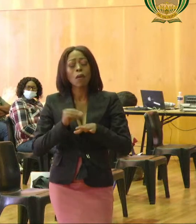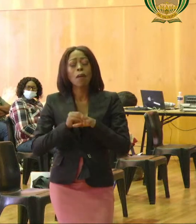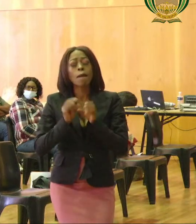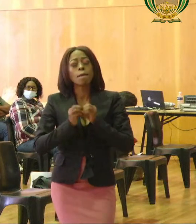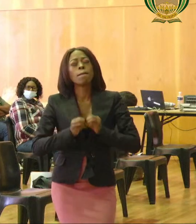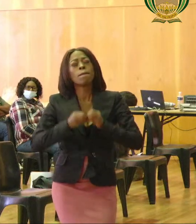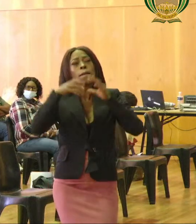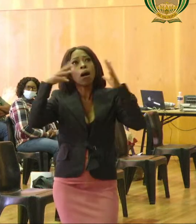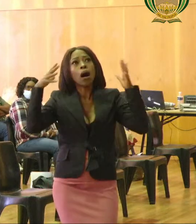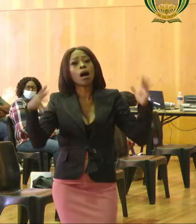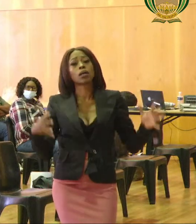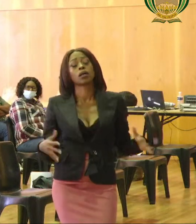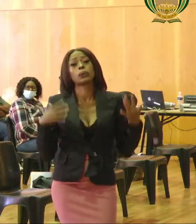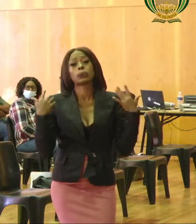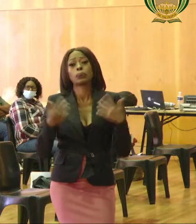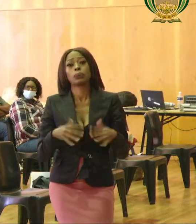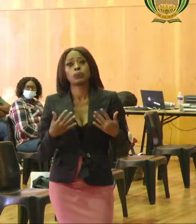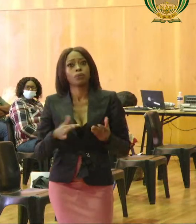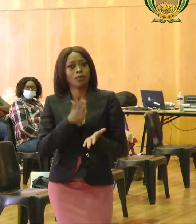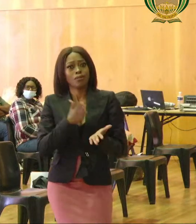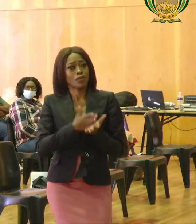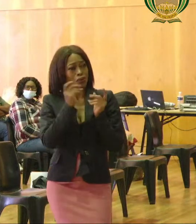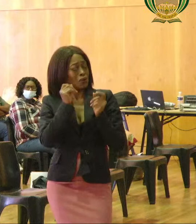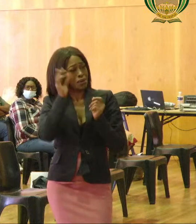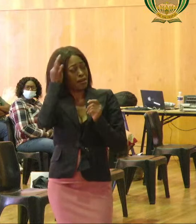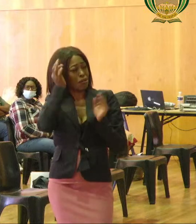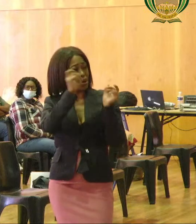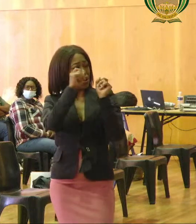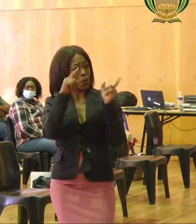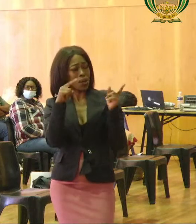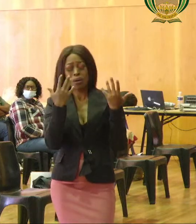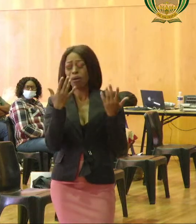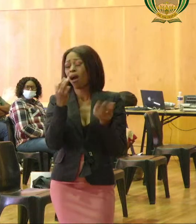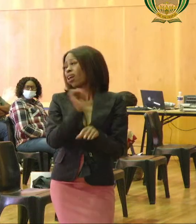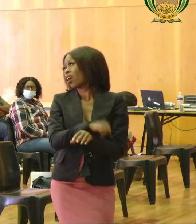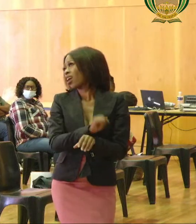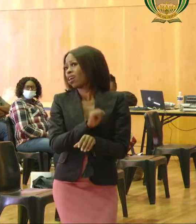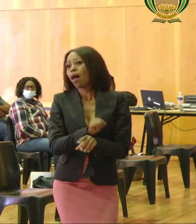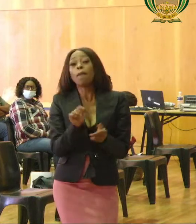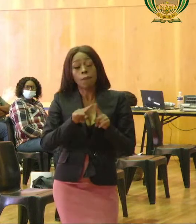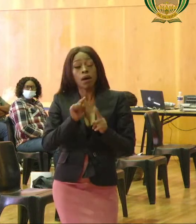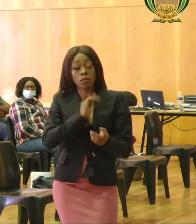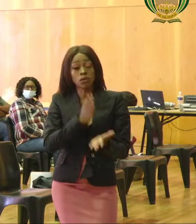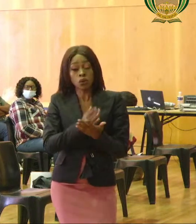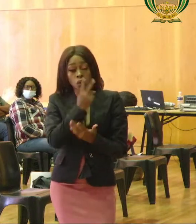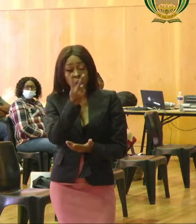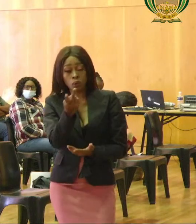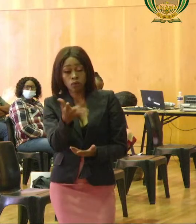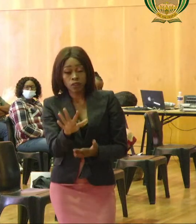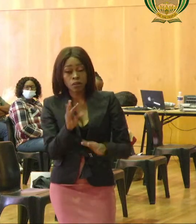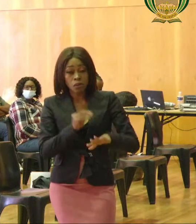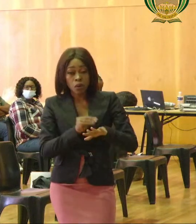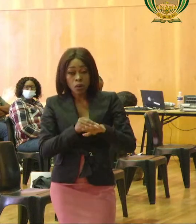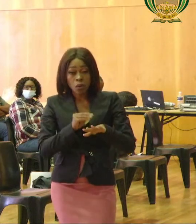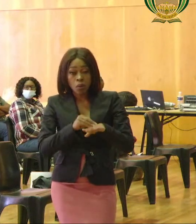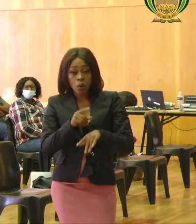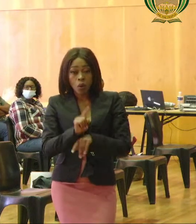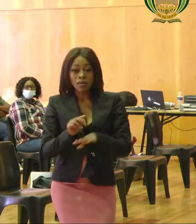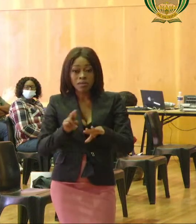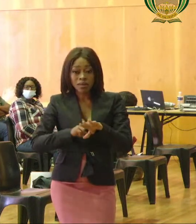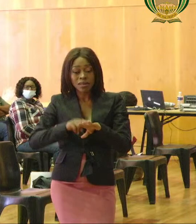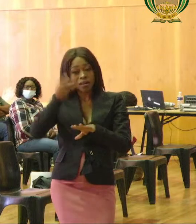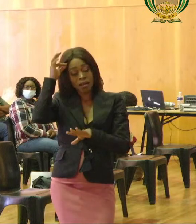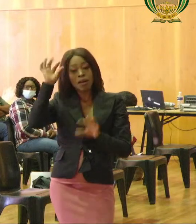enkulu endingayaziyo noba urhulumente uyayibona okanye akayiboni ndinesho nto uba uyayibona. Sinengxaki